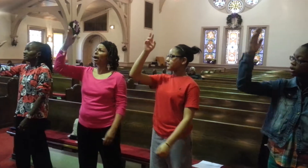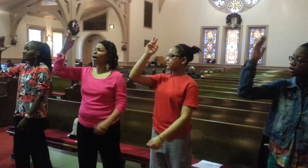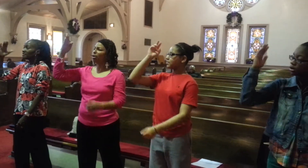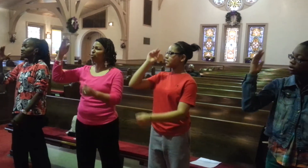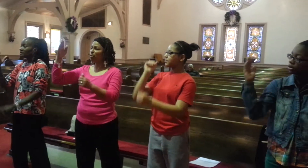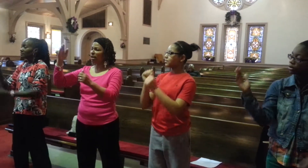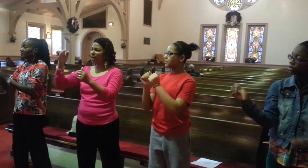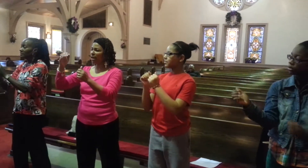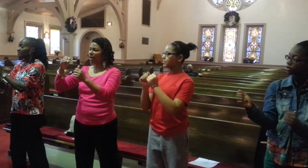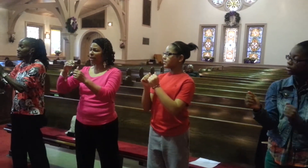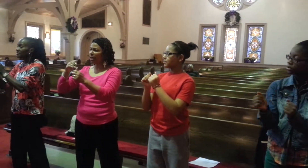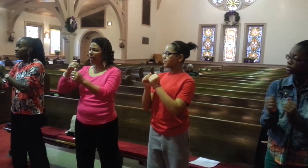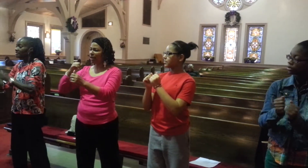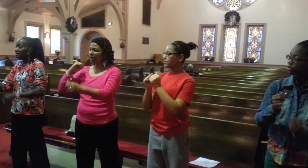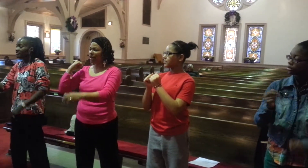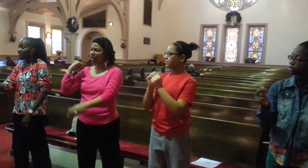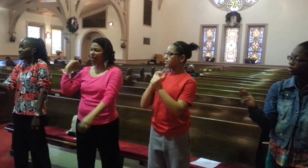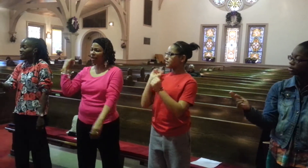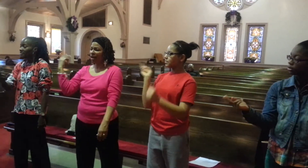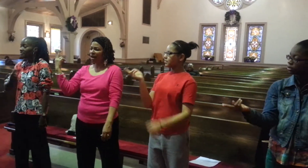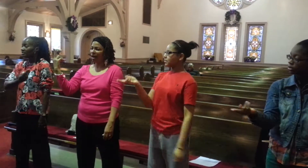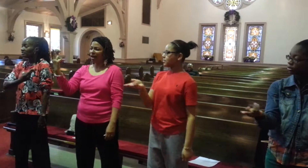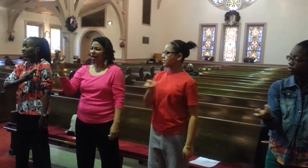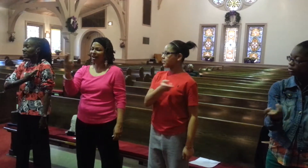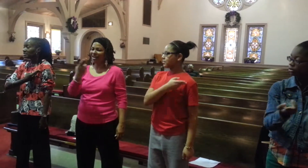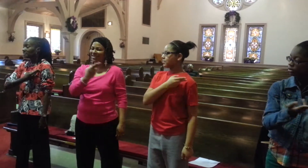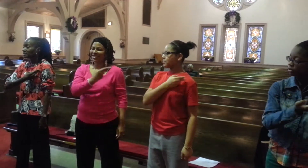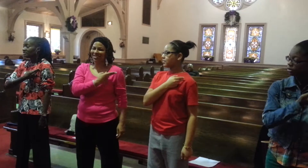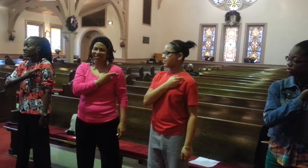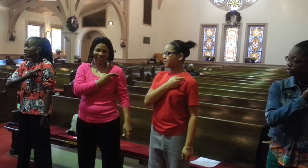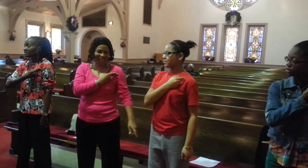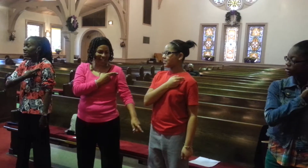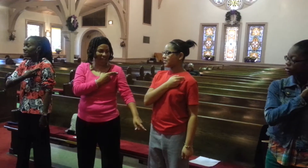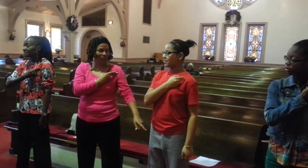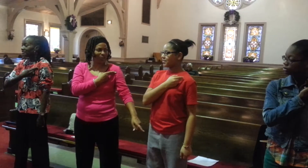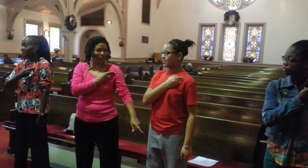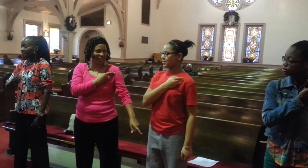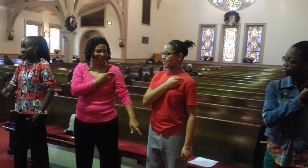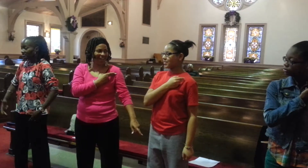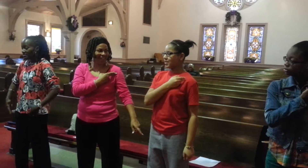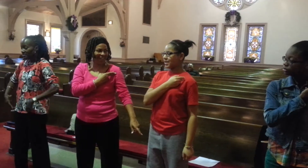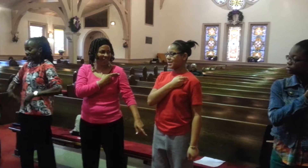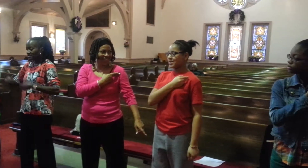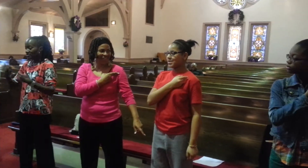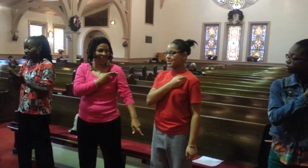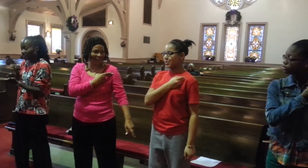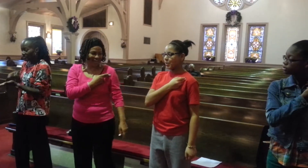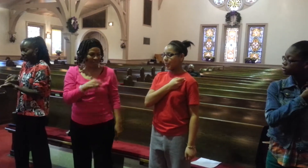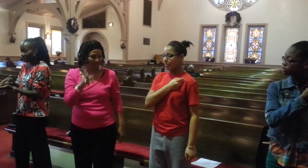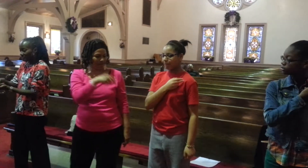God with us. Good. That hand went straight down. Great. Okay, let me come over